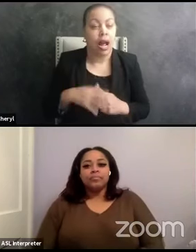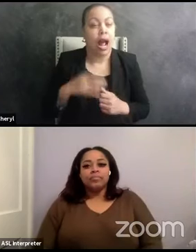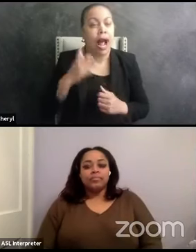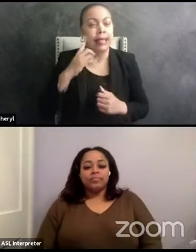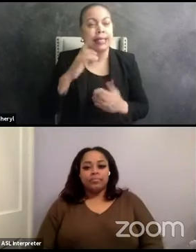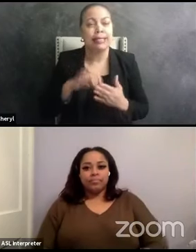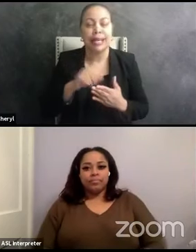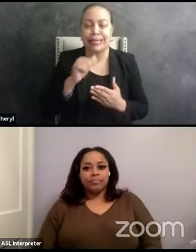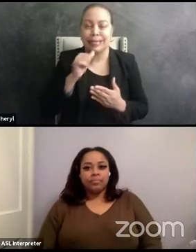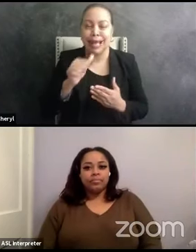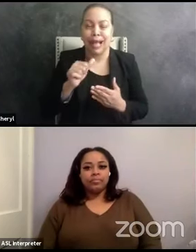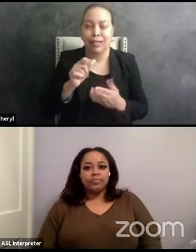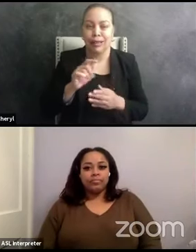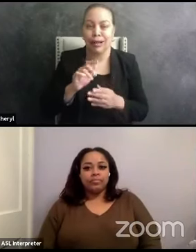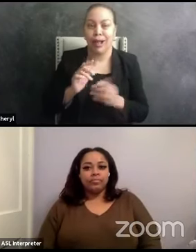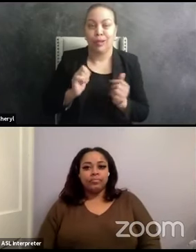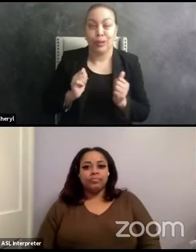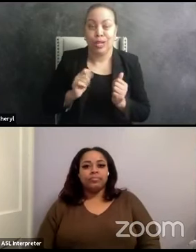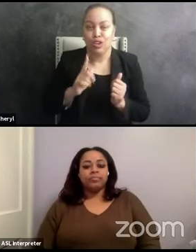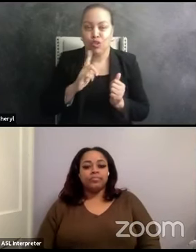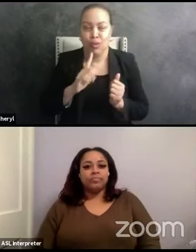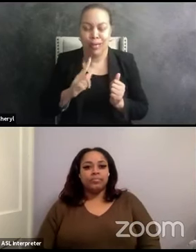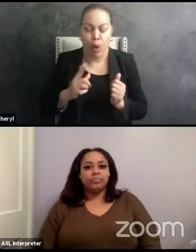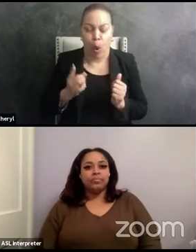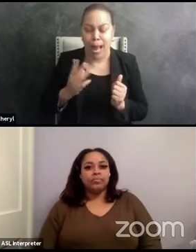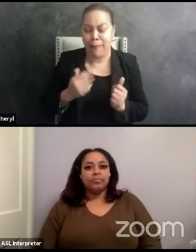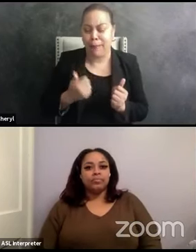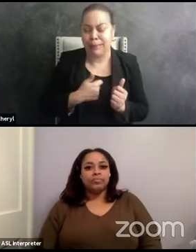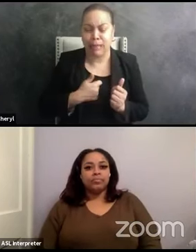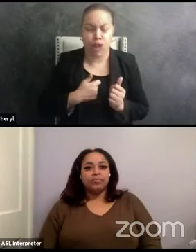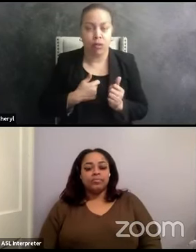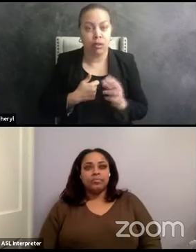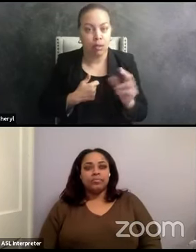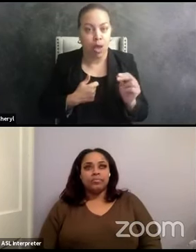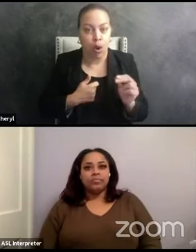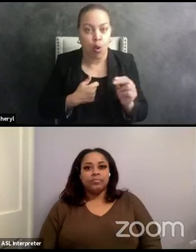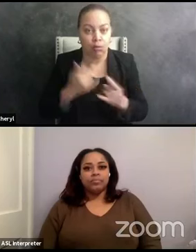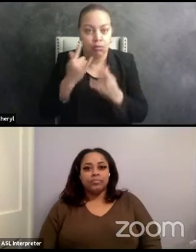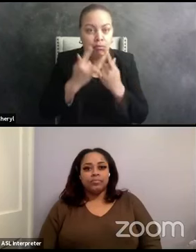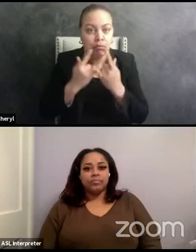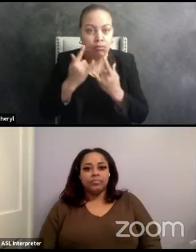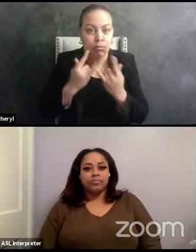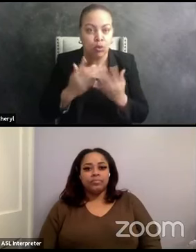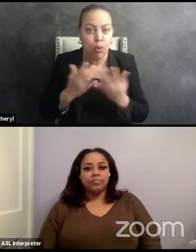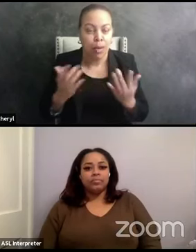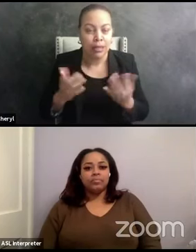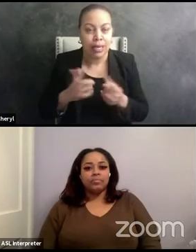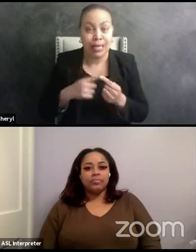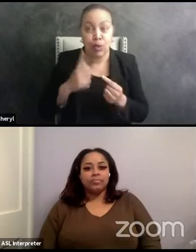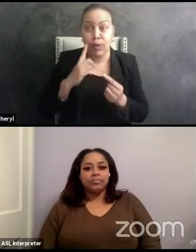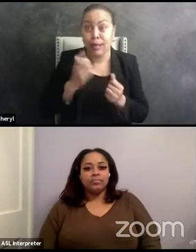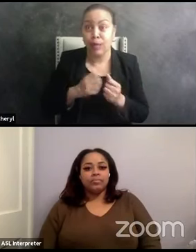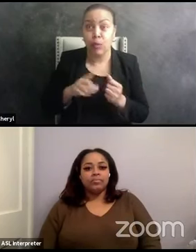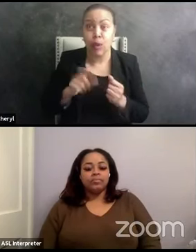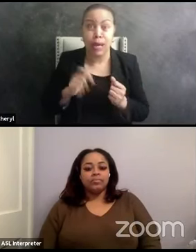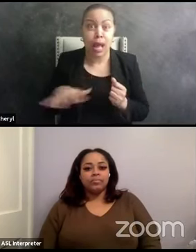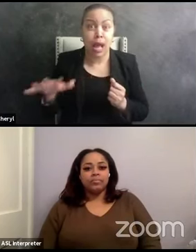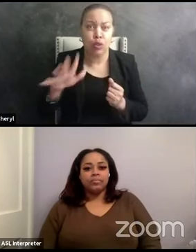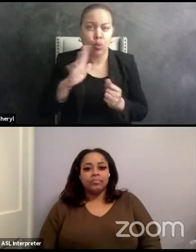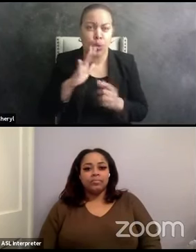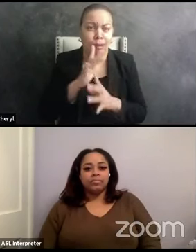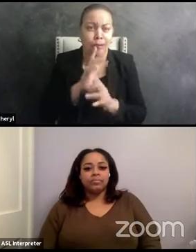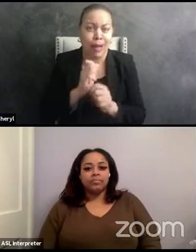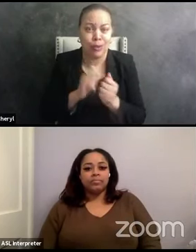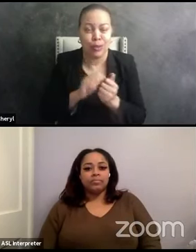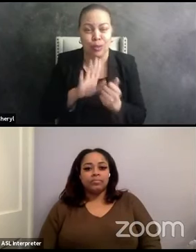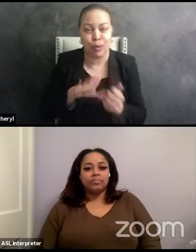from a true place of like any self-hatred at all. I think that comes from being so in love with yourself that you think that everyone in your midst is going to be fascinated with your personal